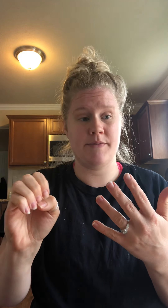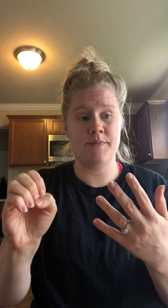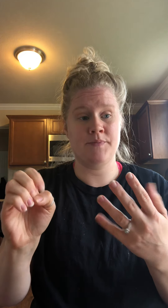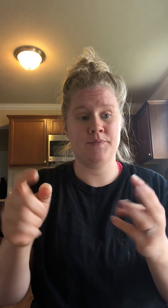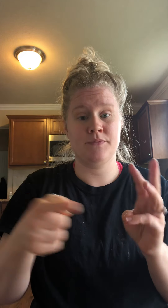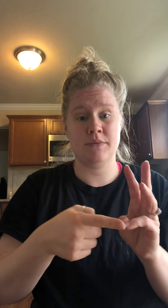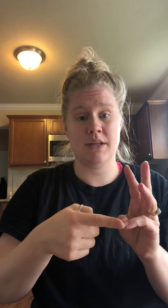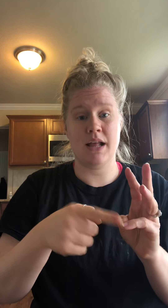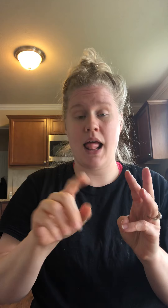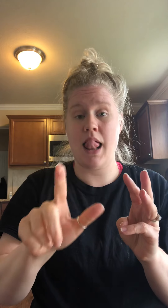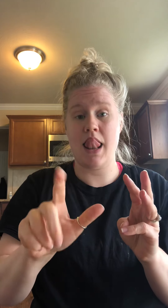louse,